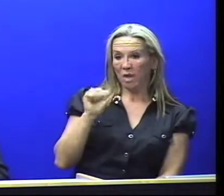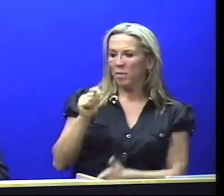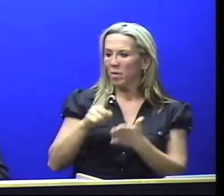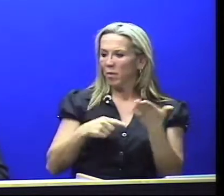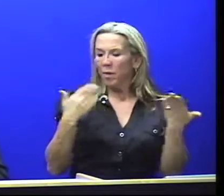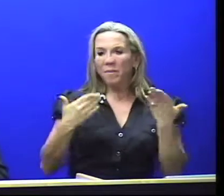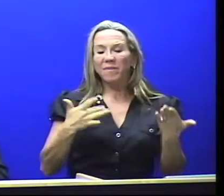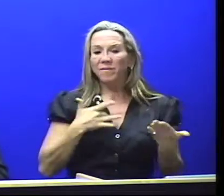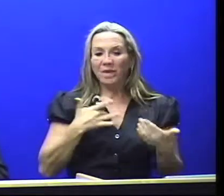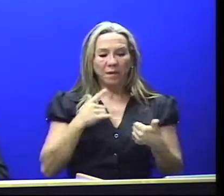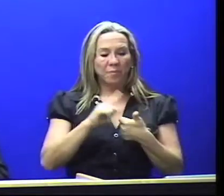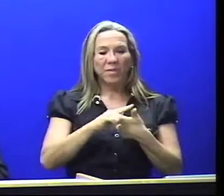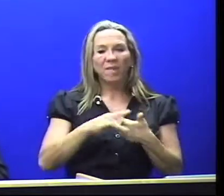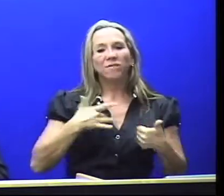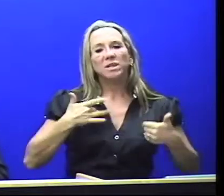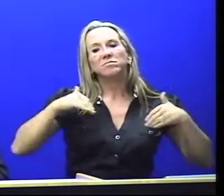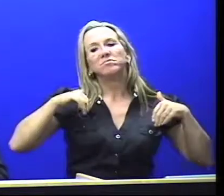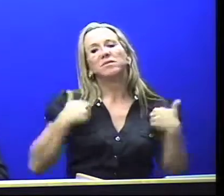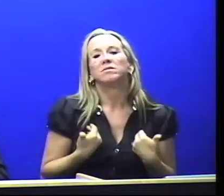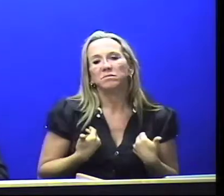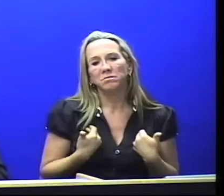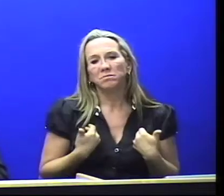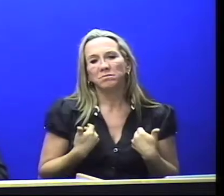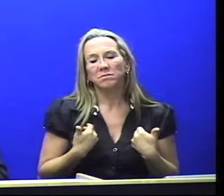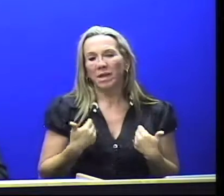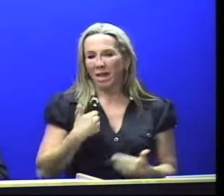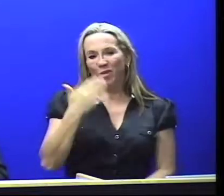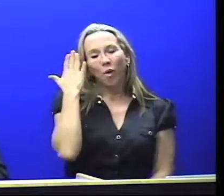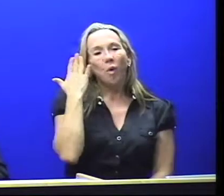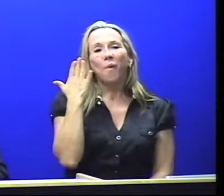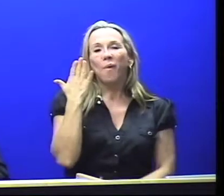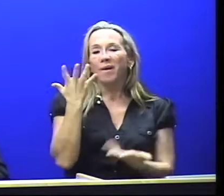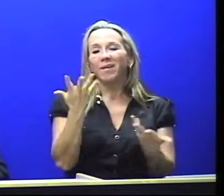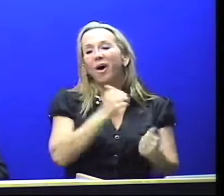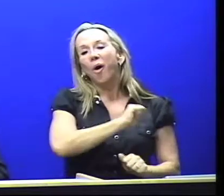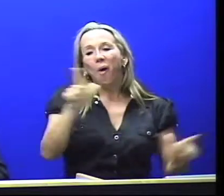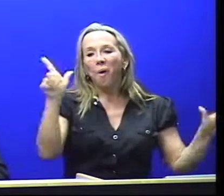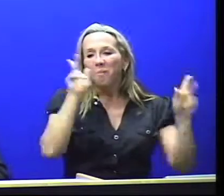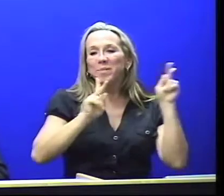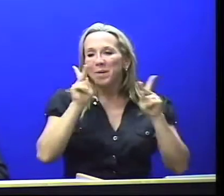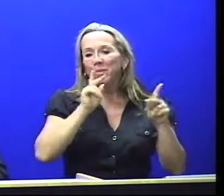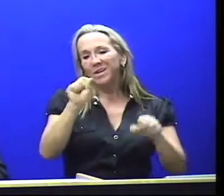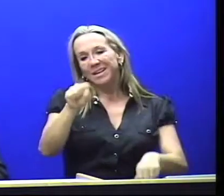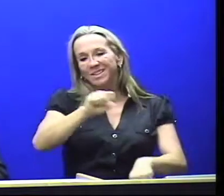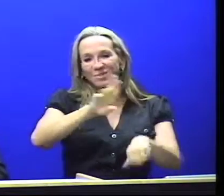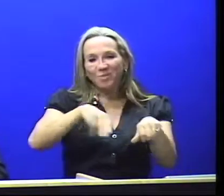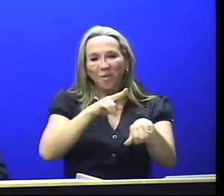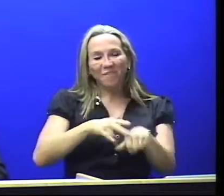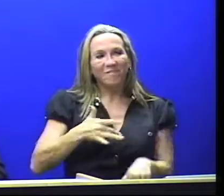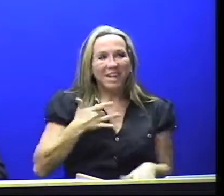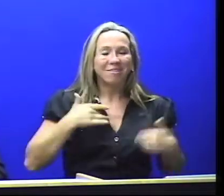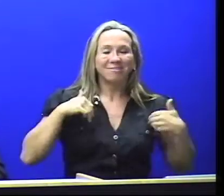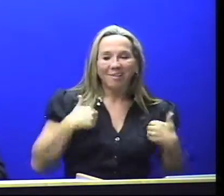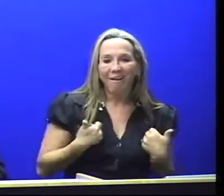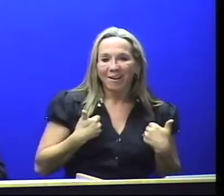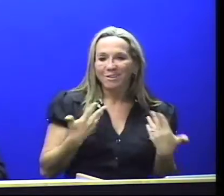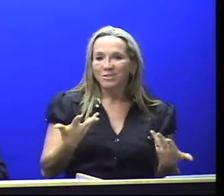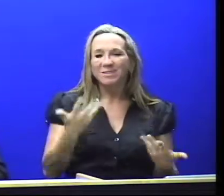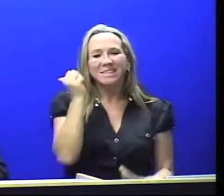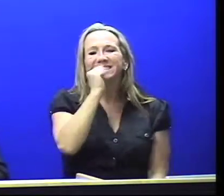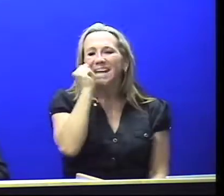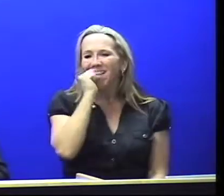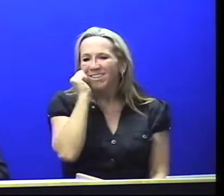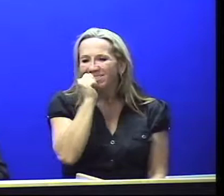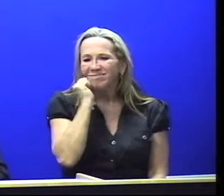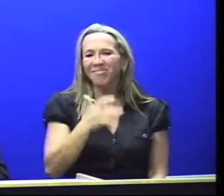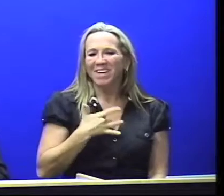of the first ones is fatigue. And I know we all experience fatigue normally in our daily